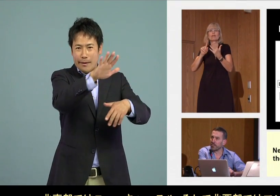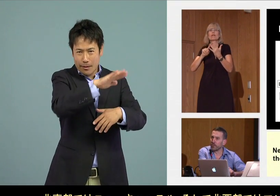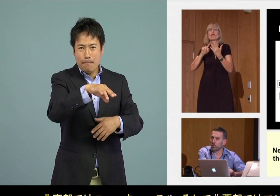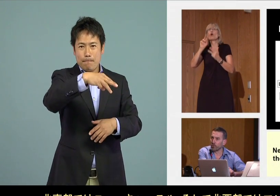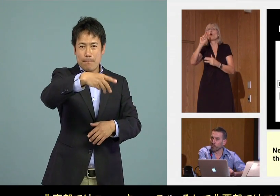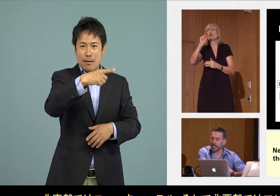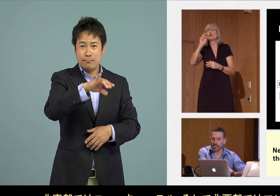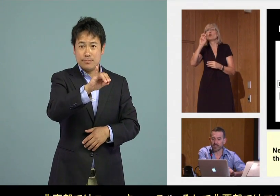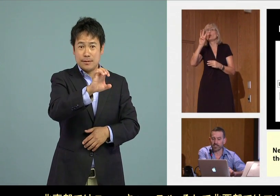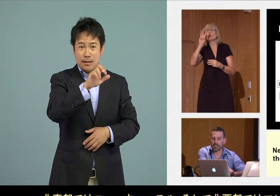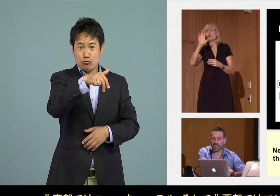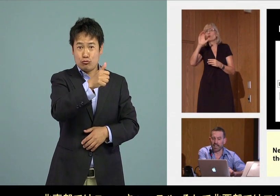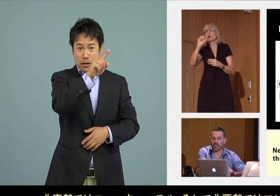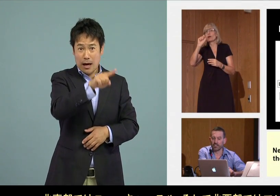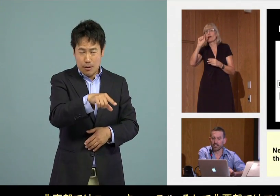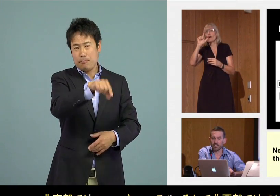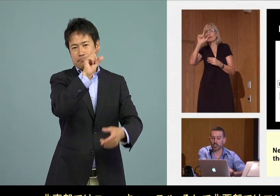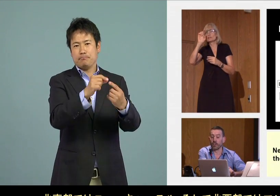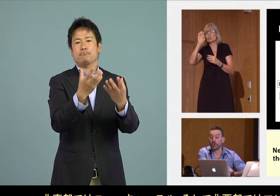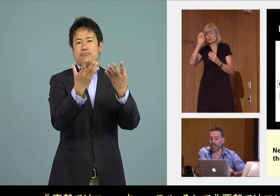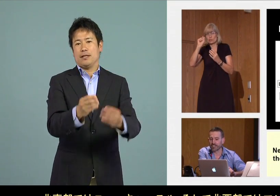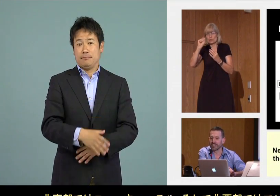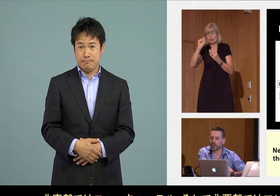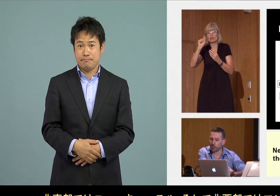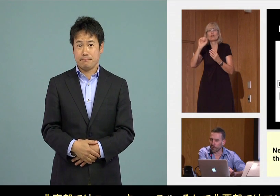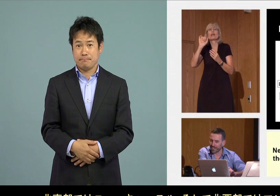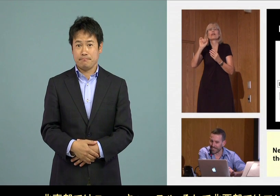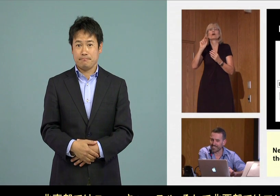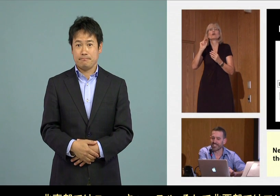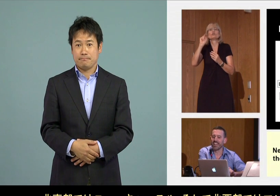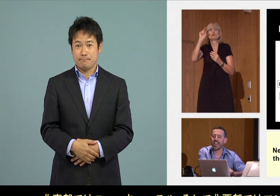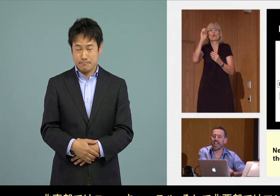Newcastle in the northeast, and